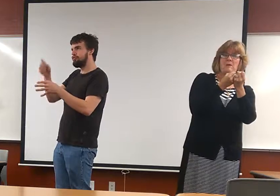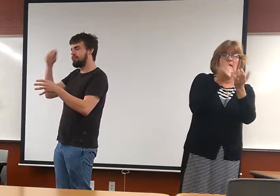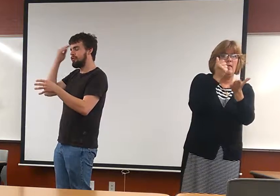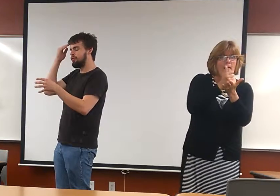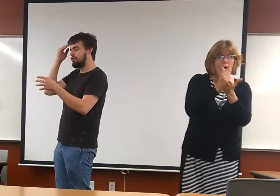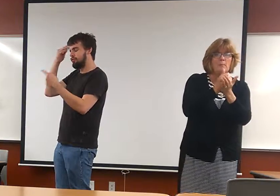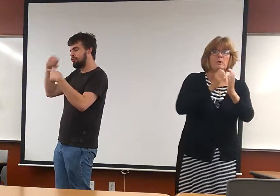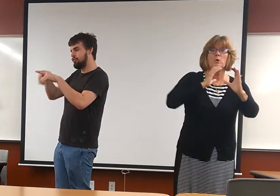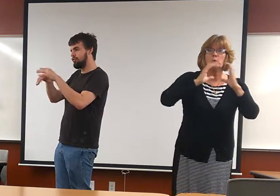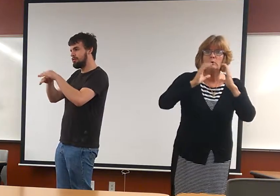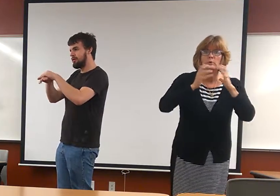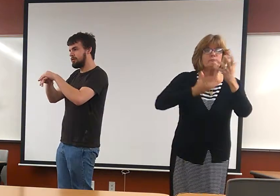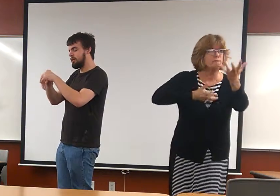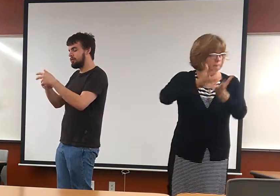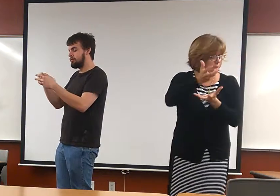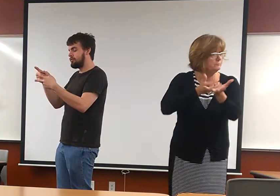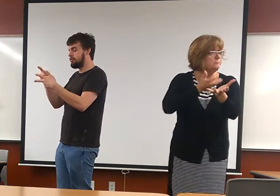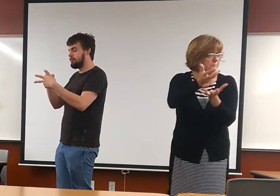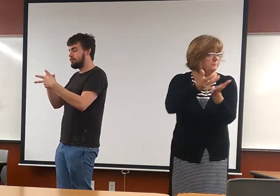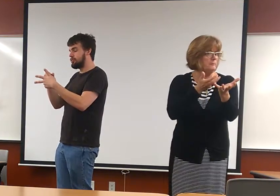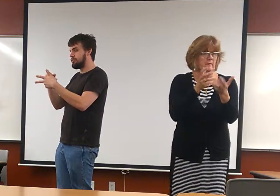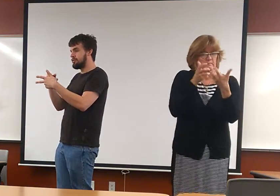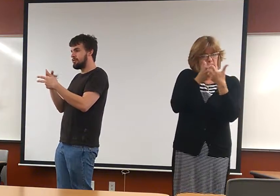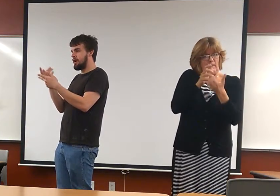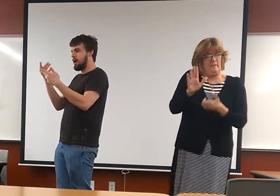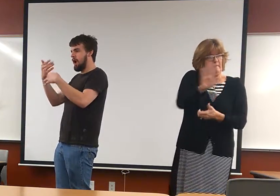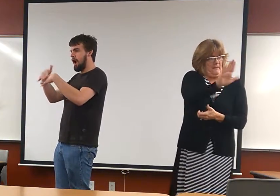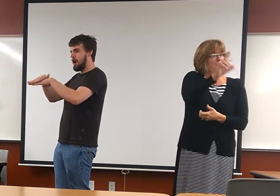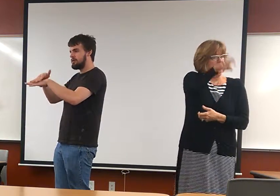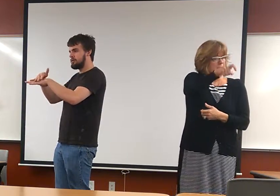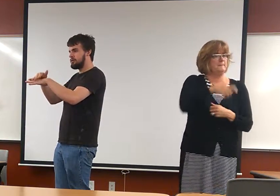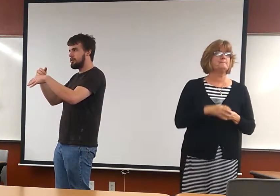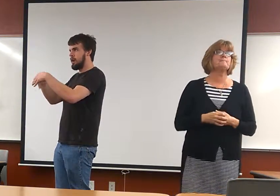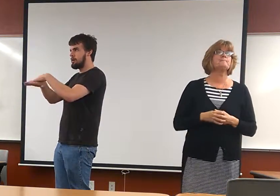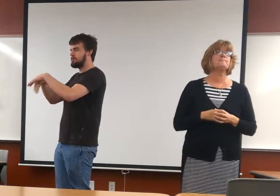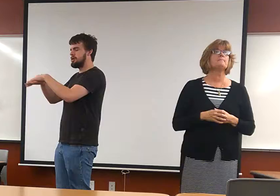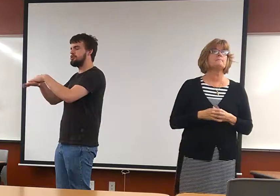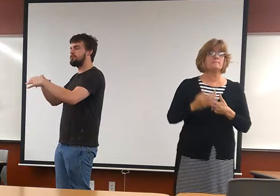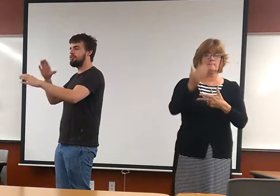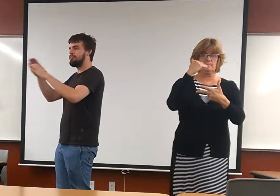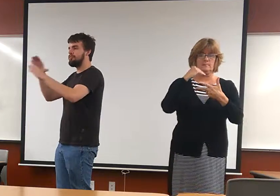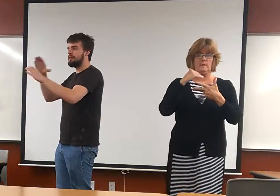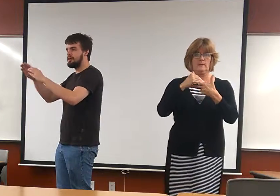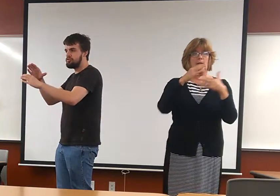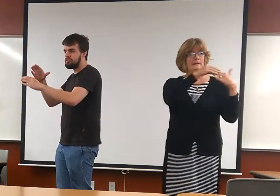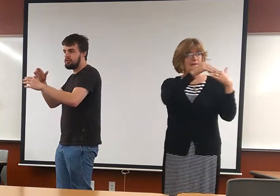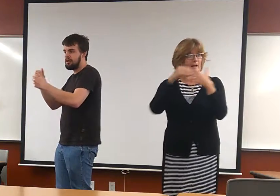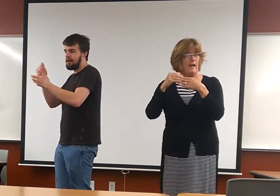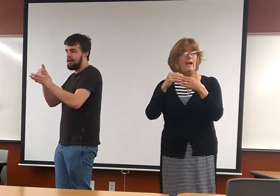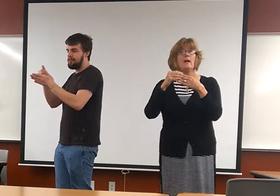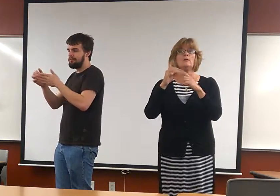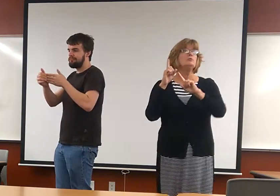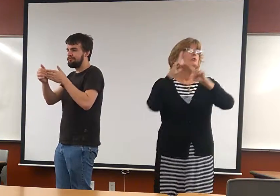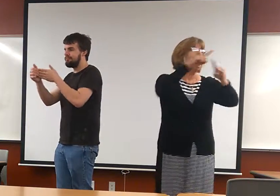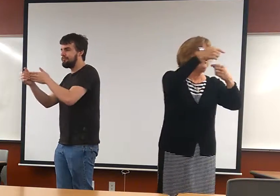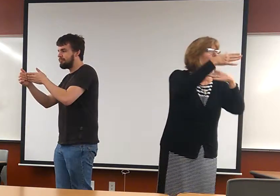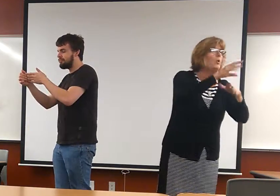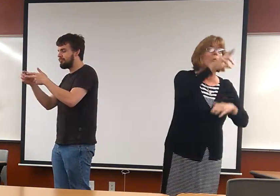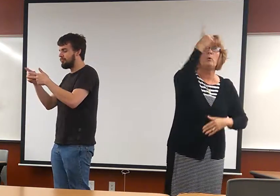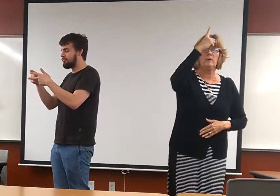communication, whichever type of communication style is best for them, and to help guide or navigate through an environment. The less